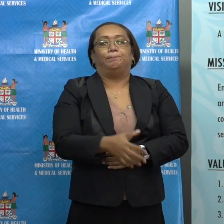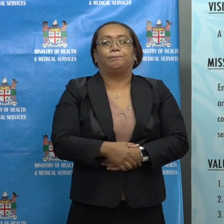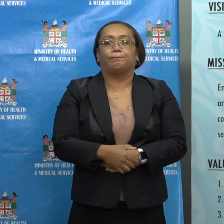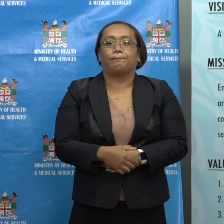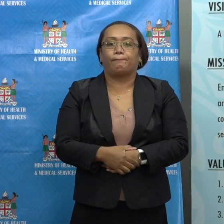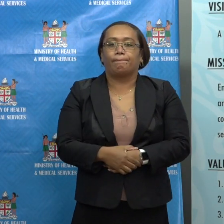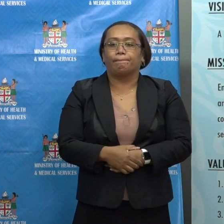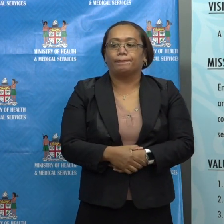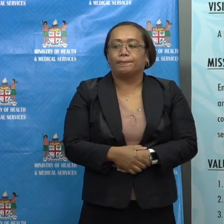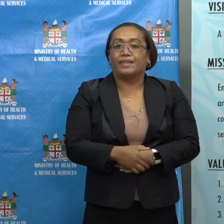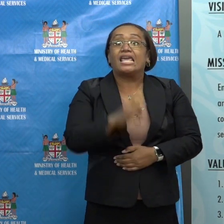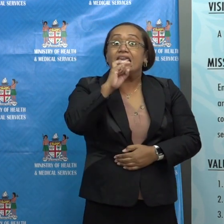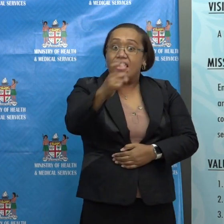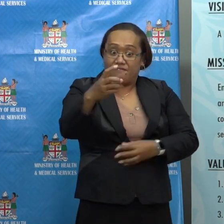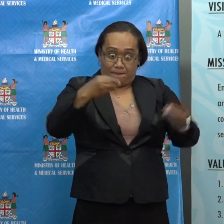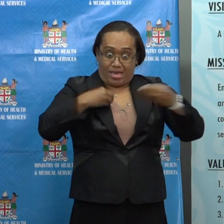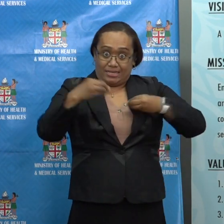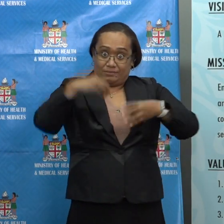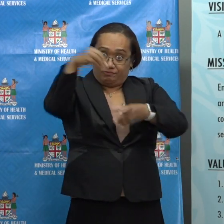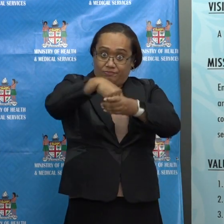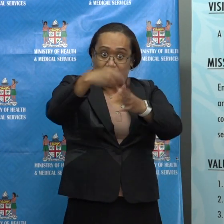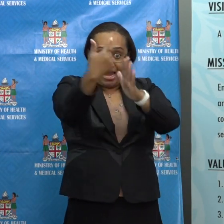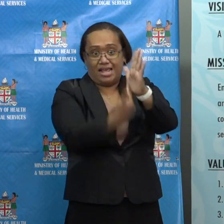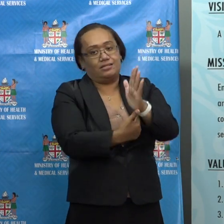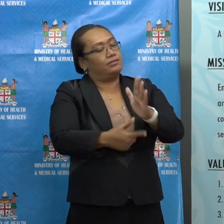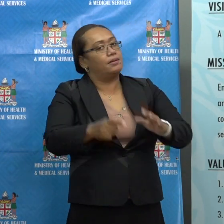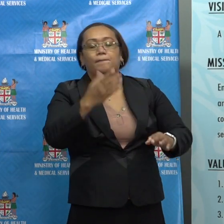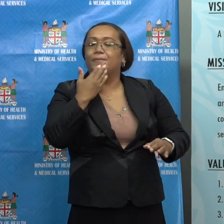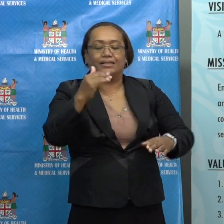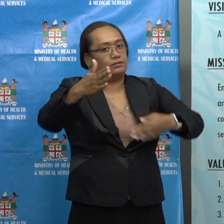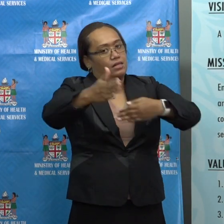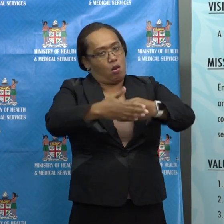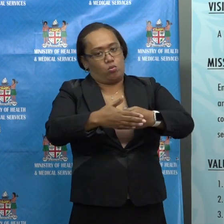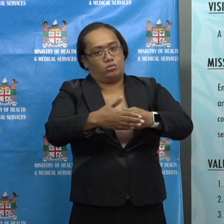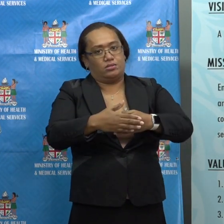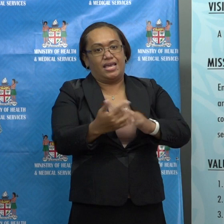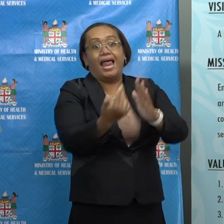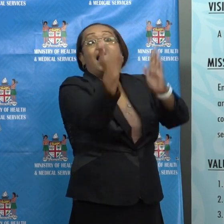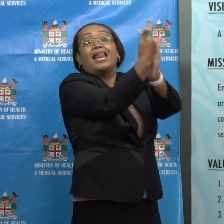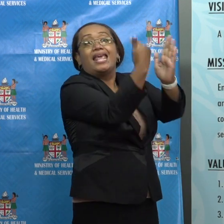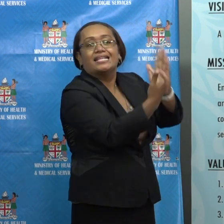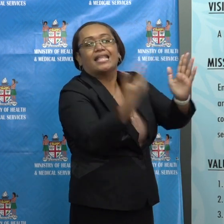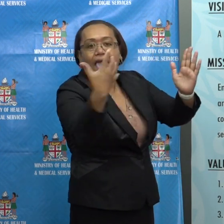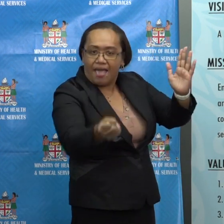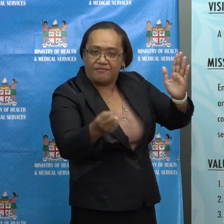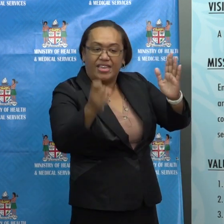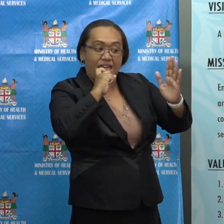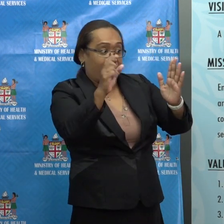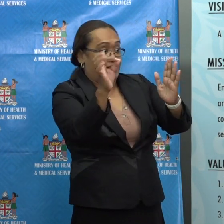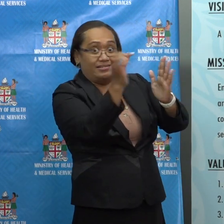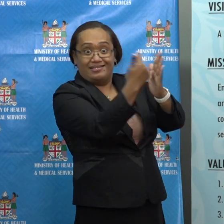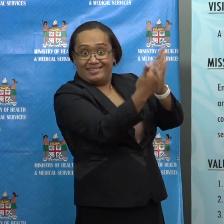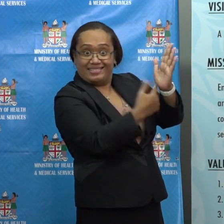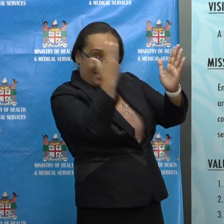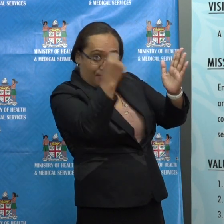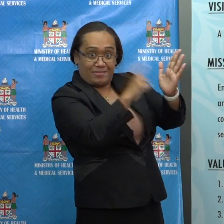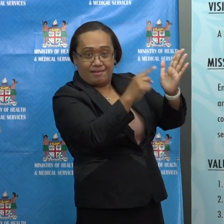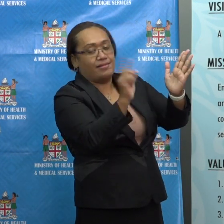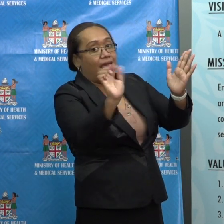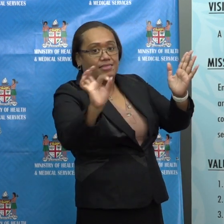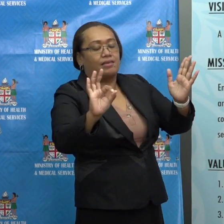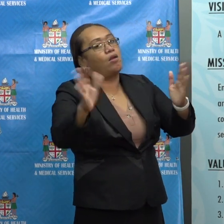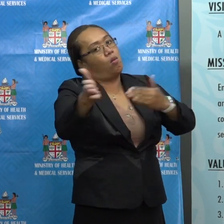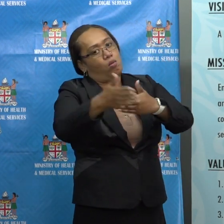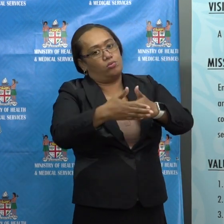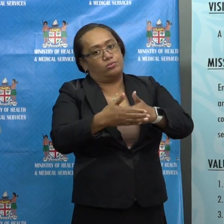So if your business is not in this list, close it down. The ports of Suva and Lautoka will remain open for